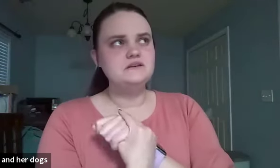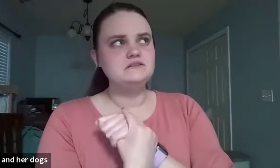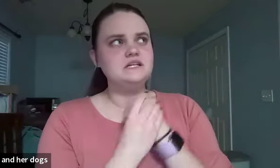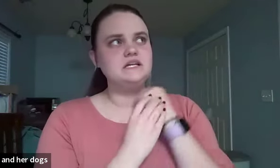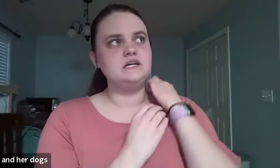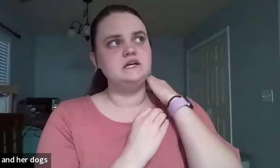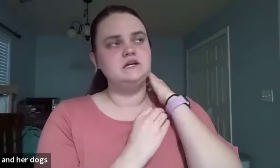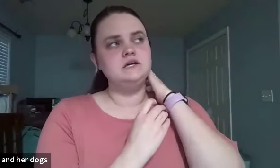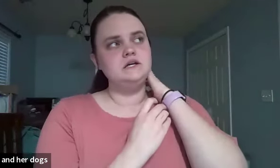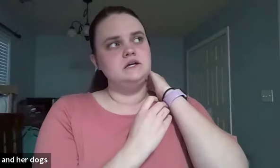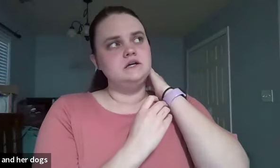Typically,